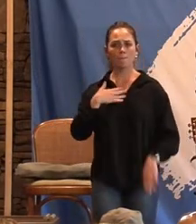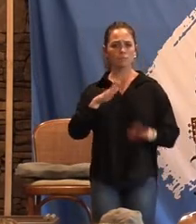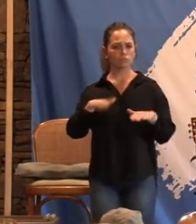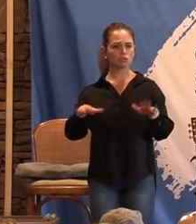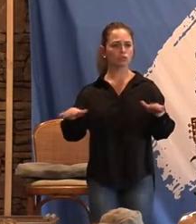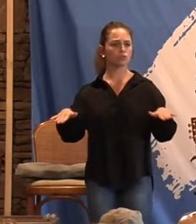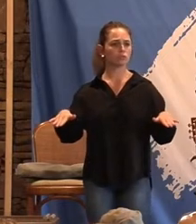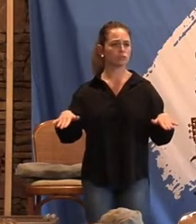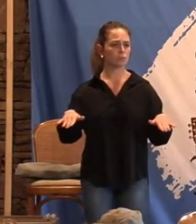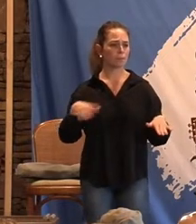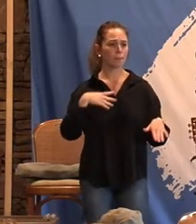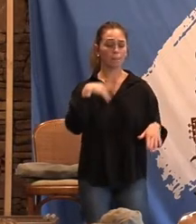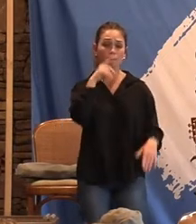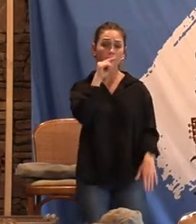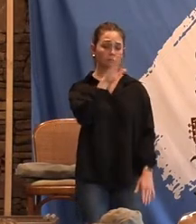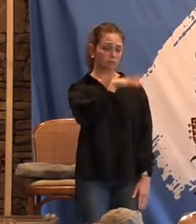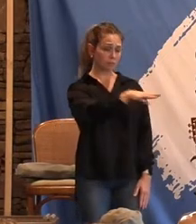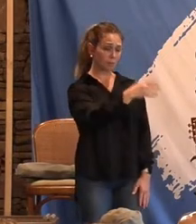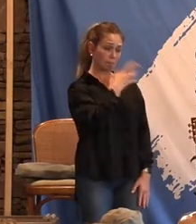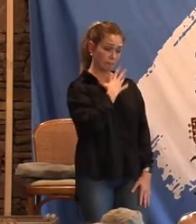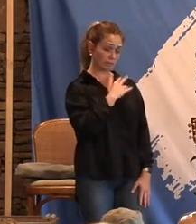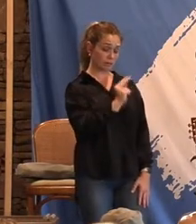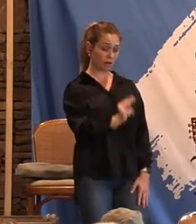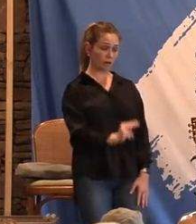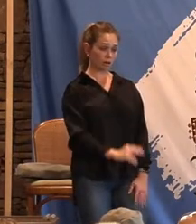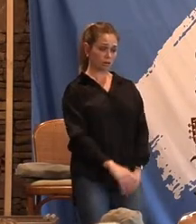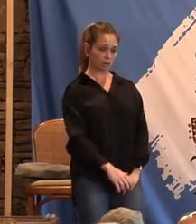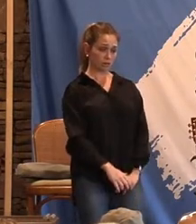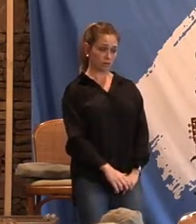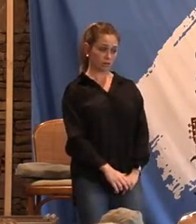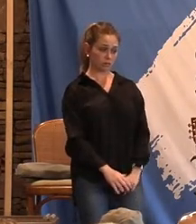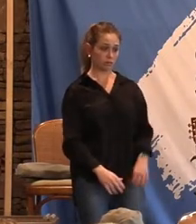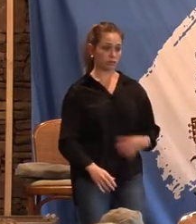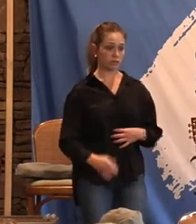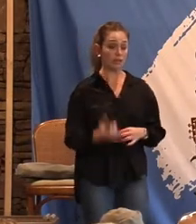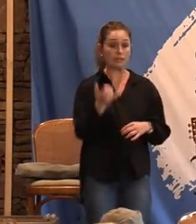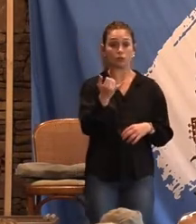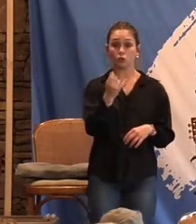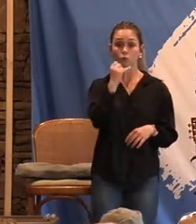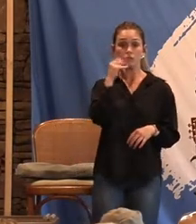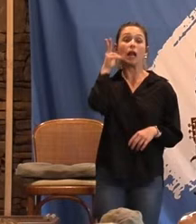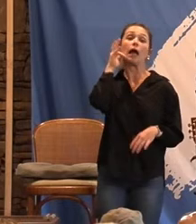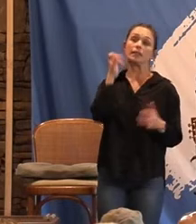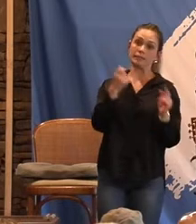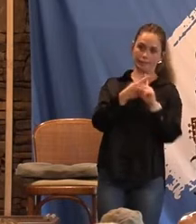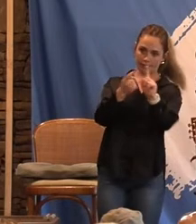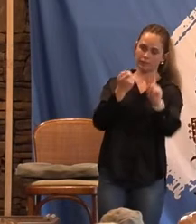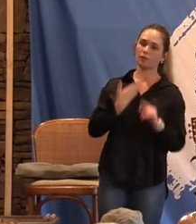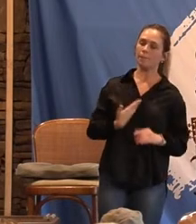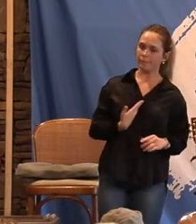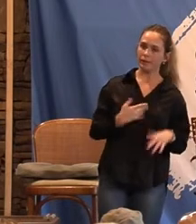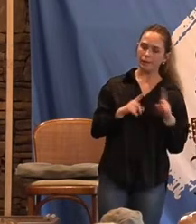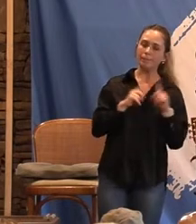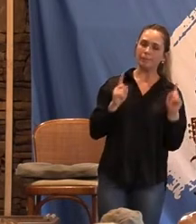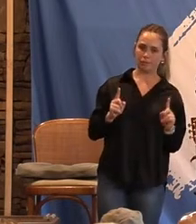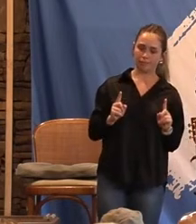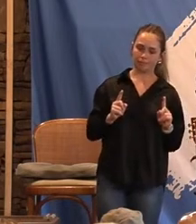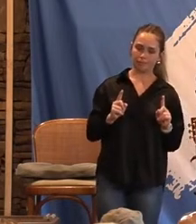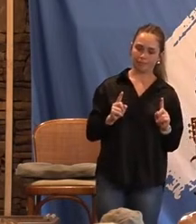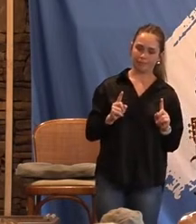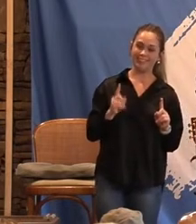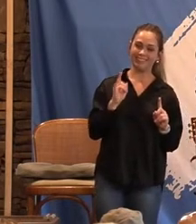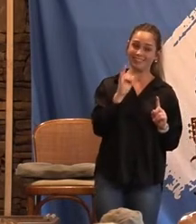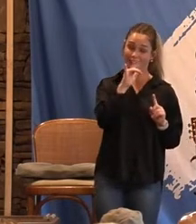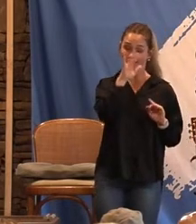children? The bird said, Miss Nana, now you did not hear this from me, but